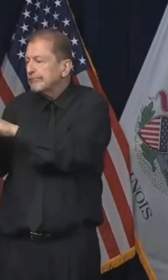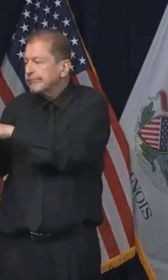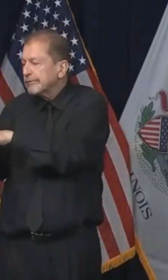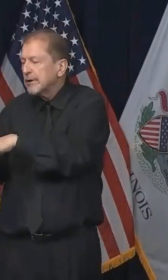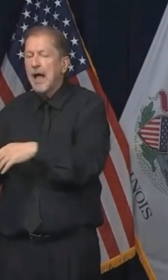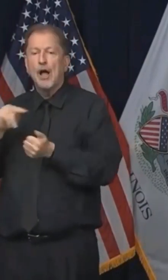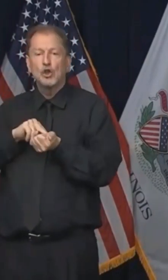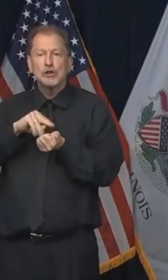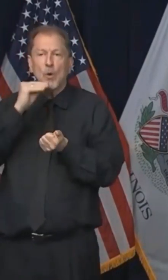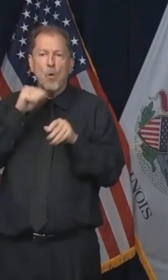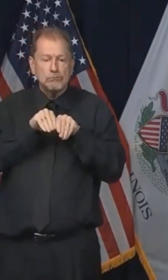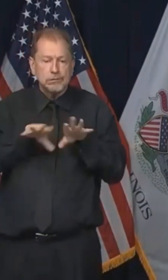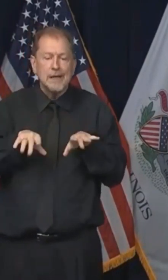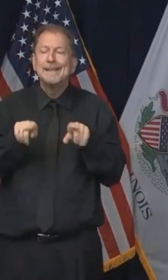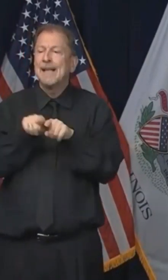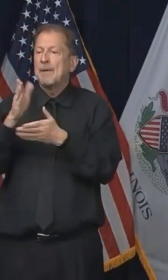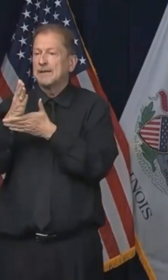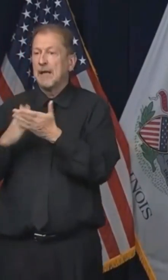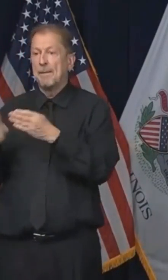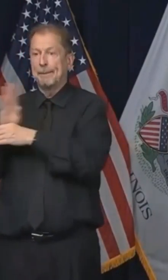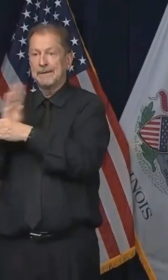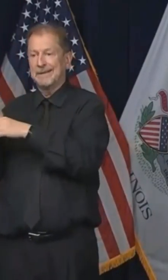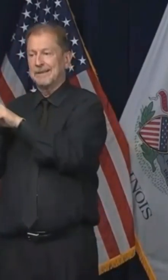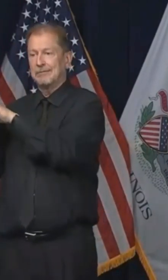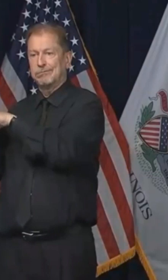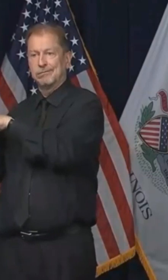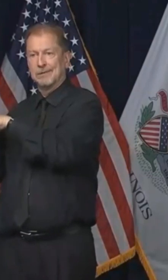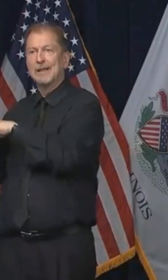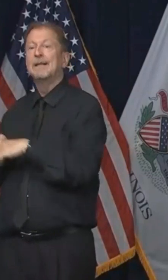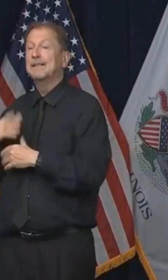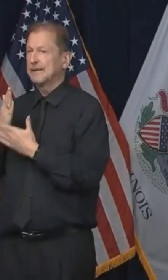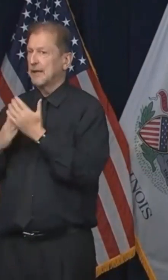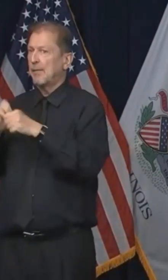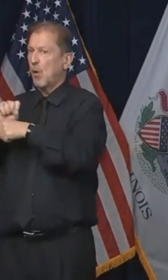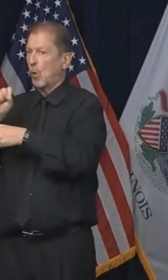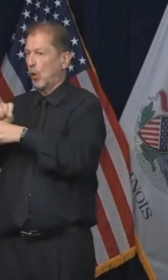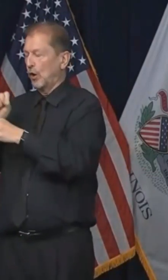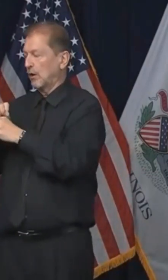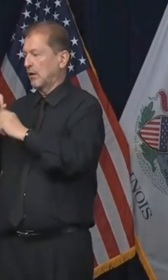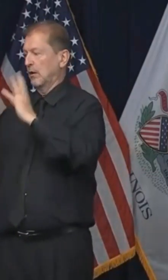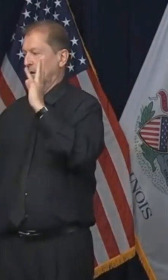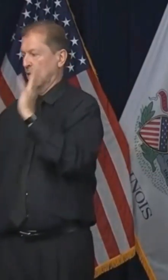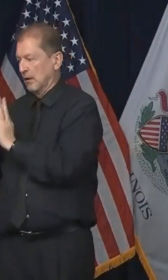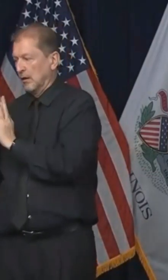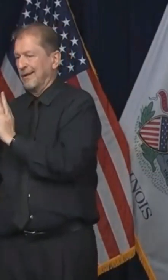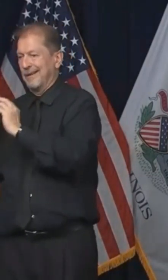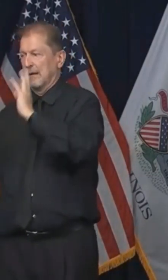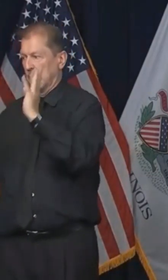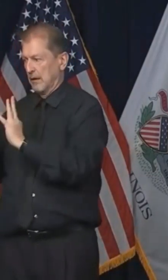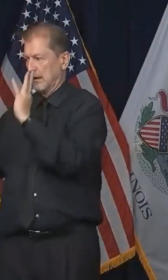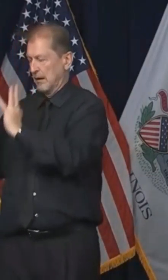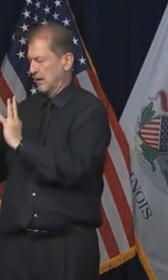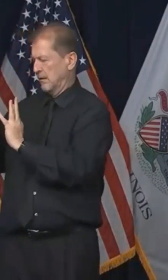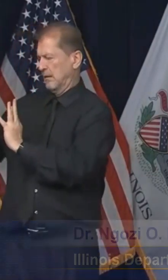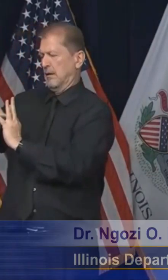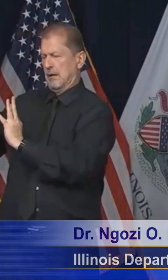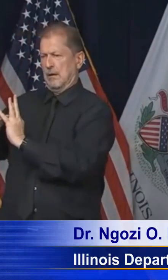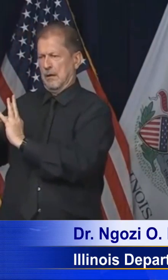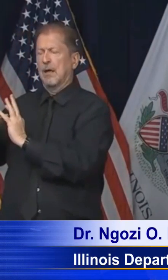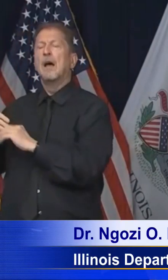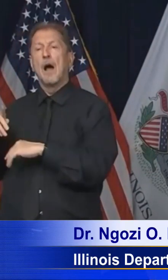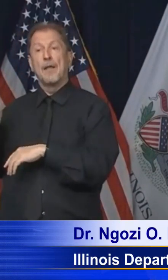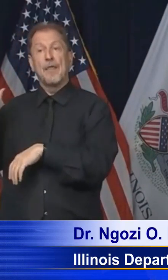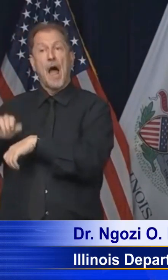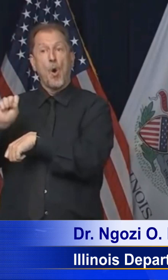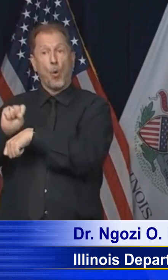places of work, we've seen it. And so we know that there are some workplaces that have to continue, but then even though they have to